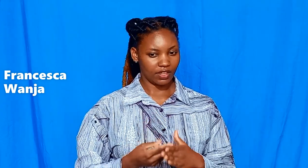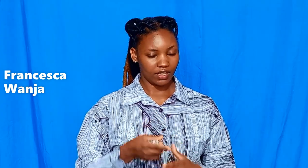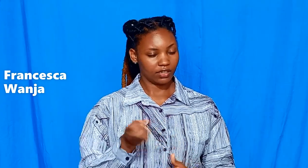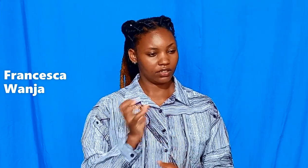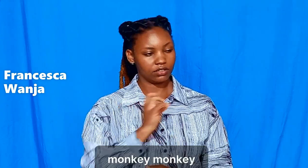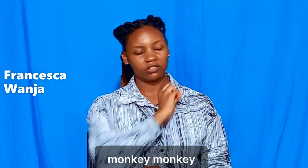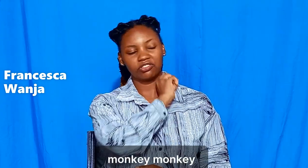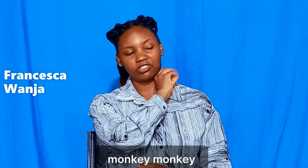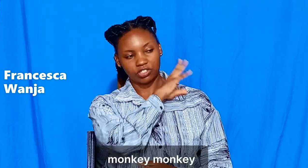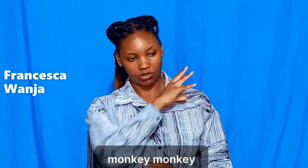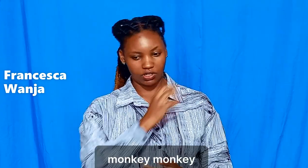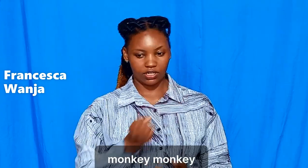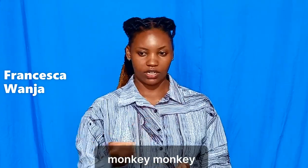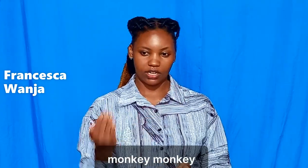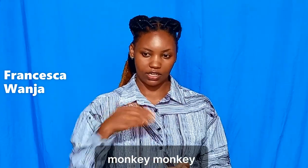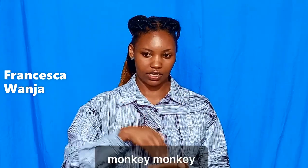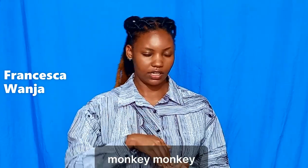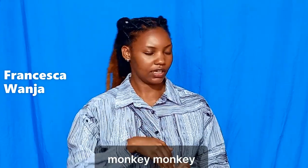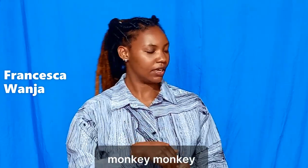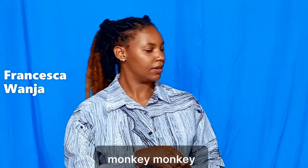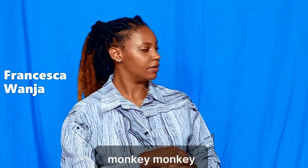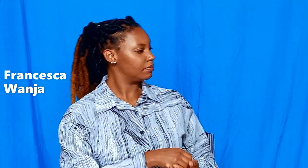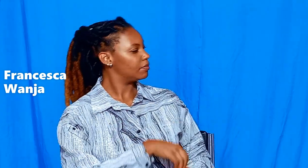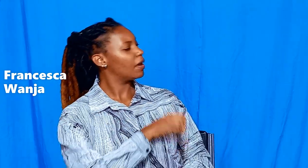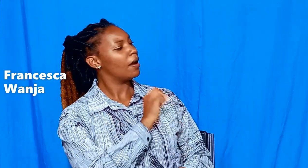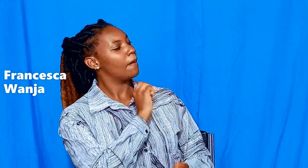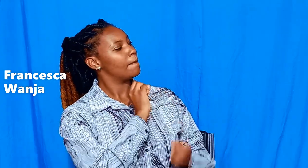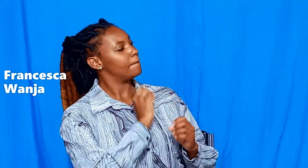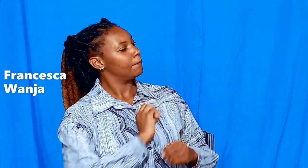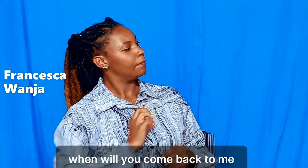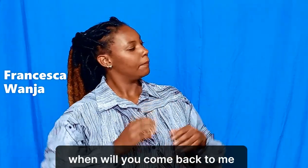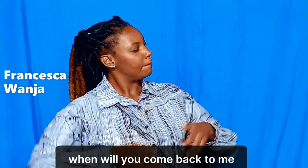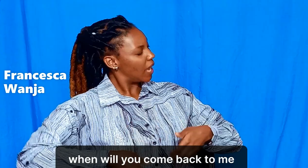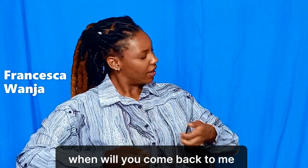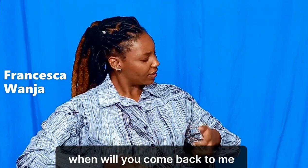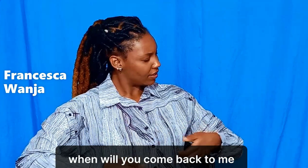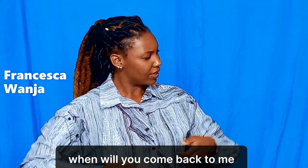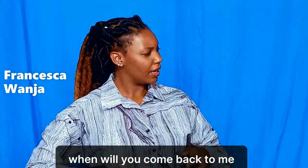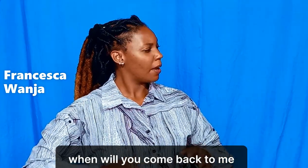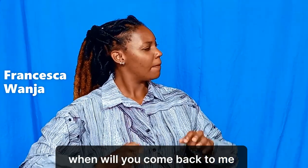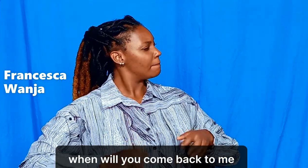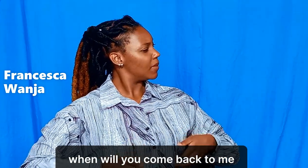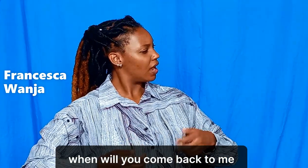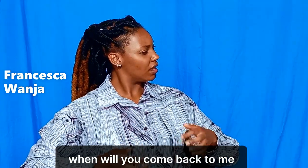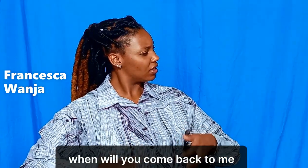Monkey, monkey, when will you come back to me?